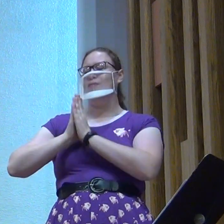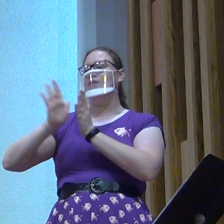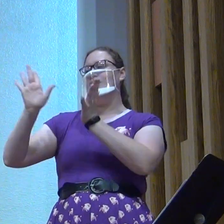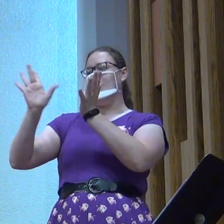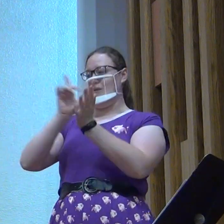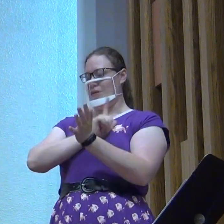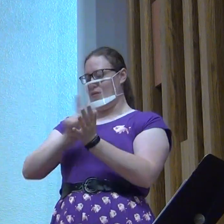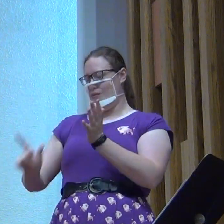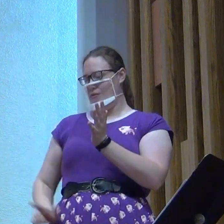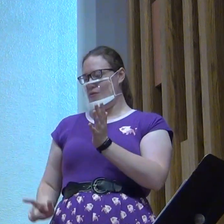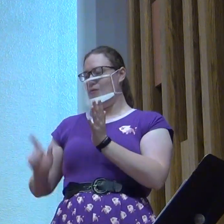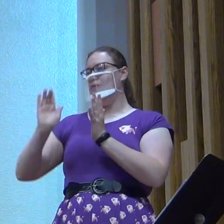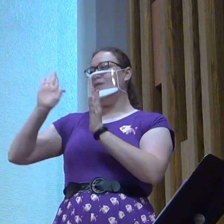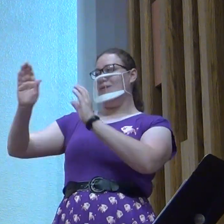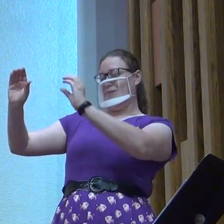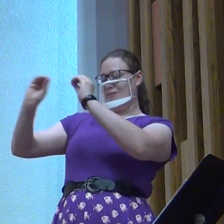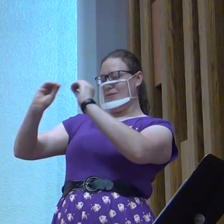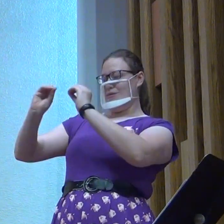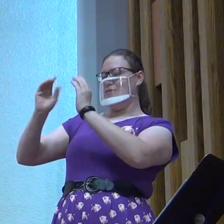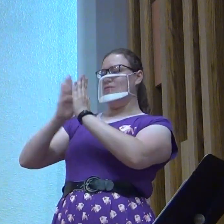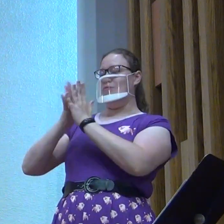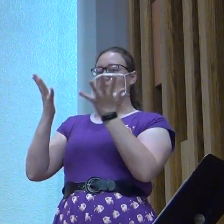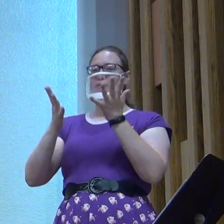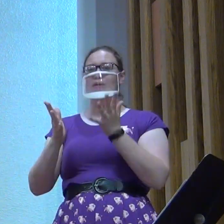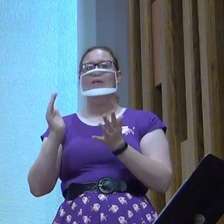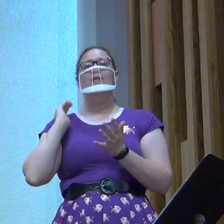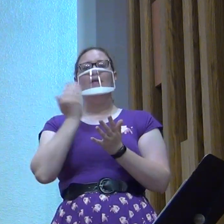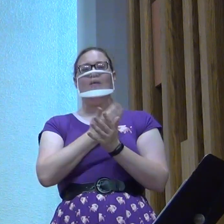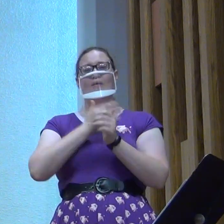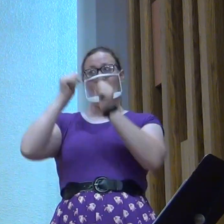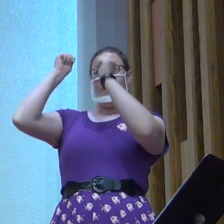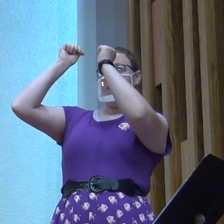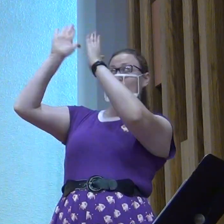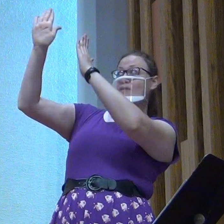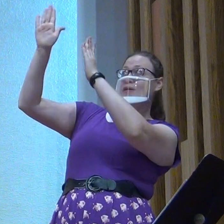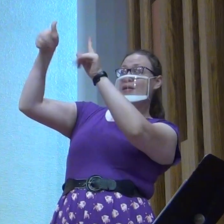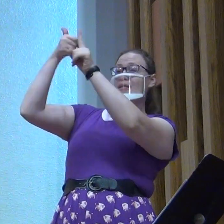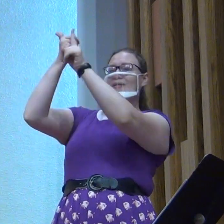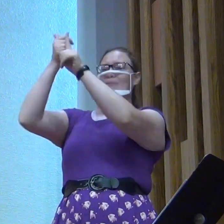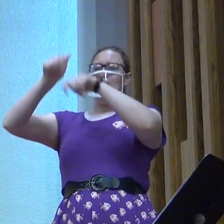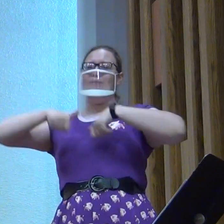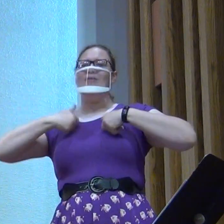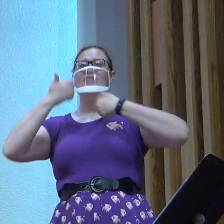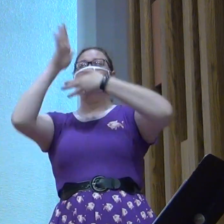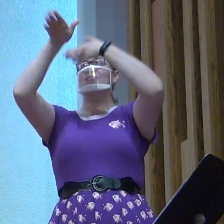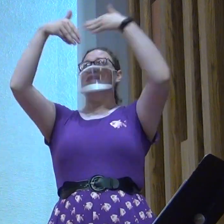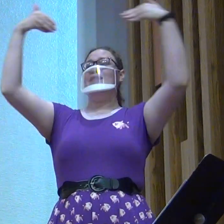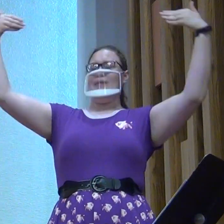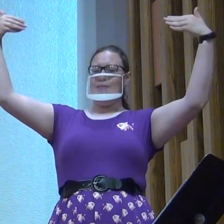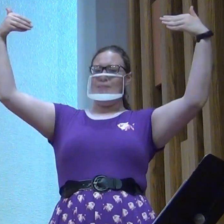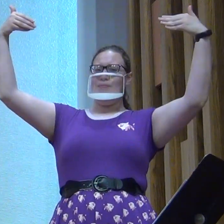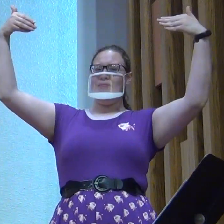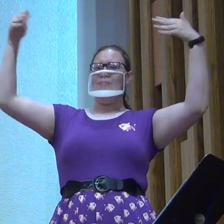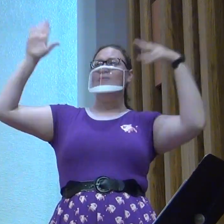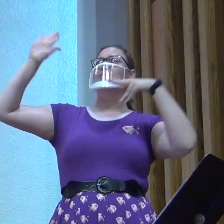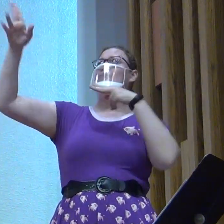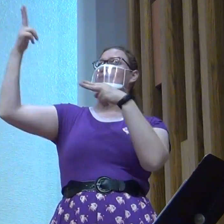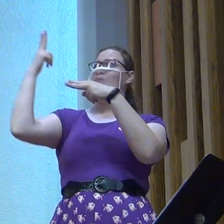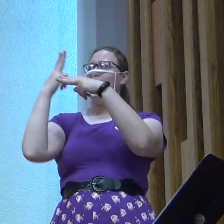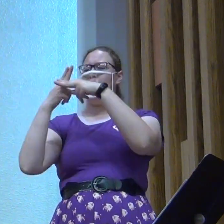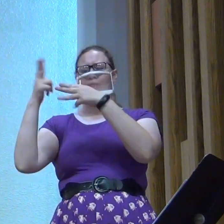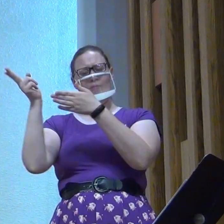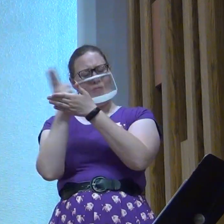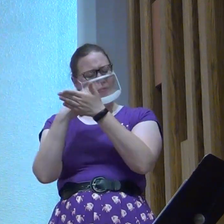who prayed, "Our Father, which art in heaven, hallowed